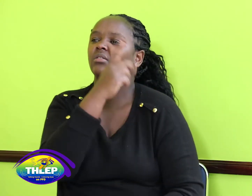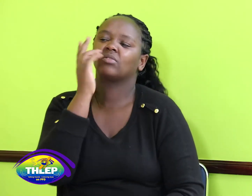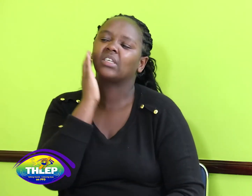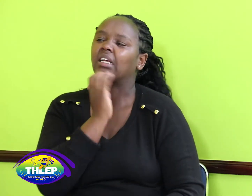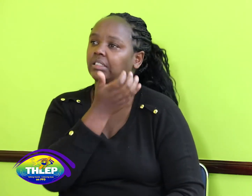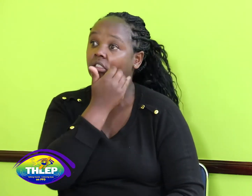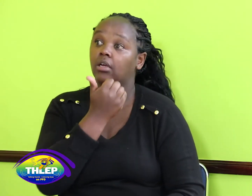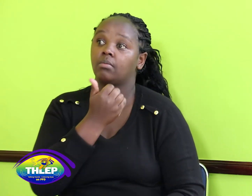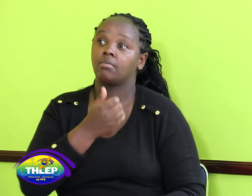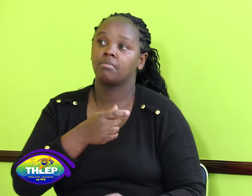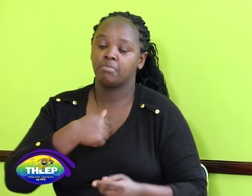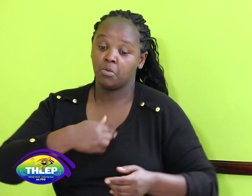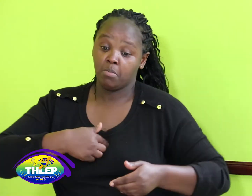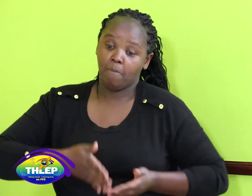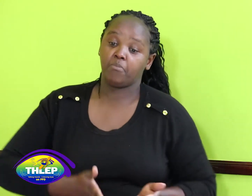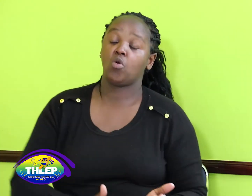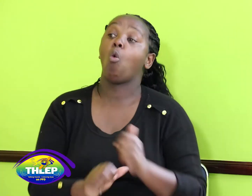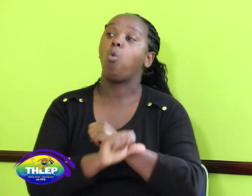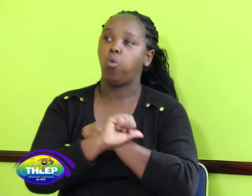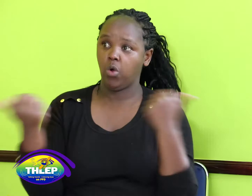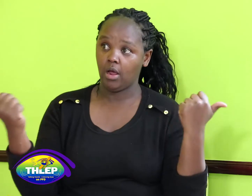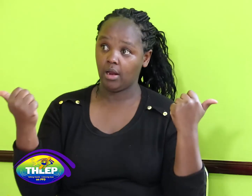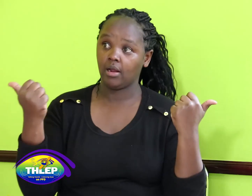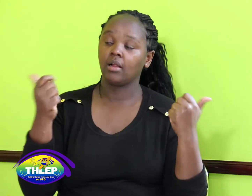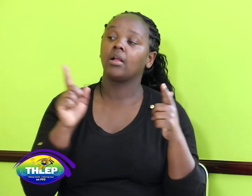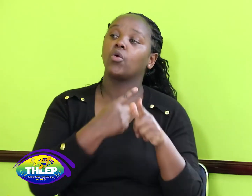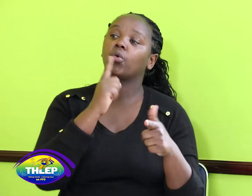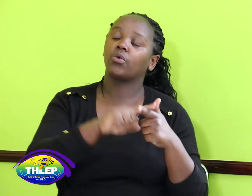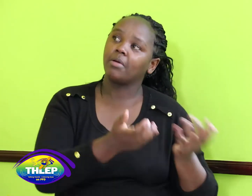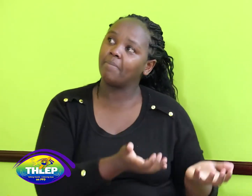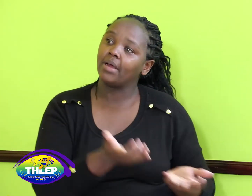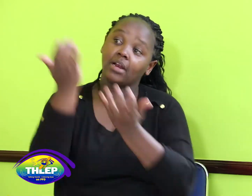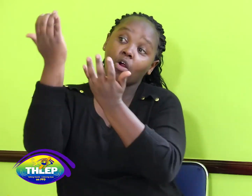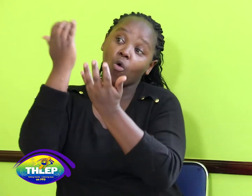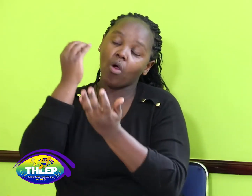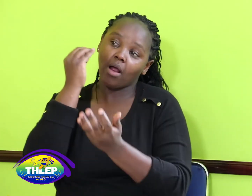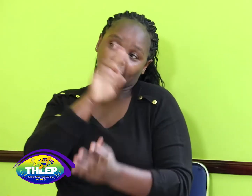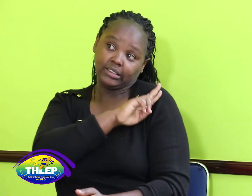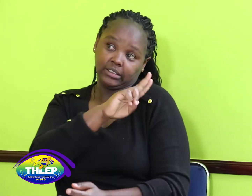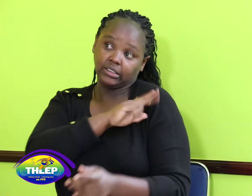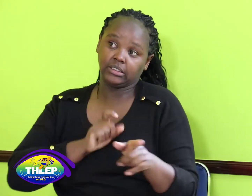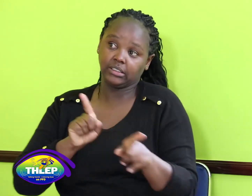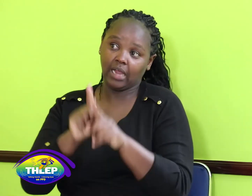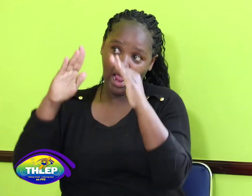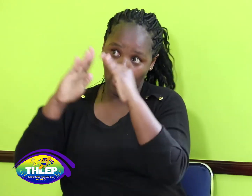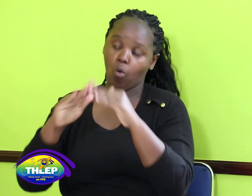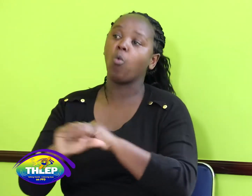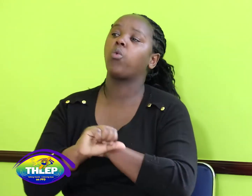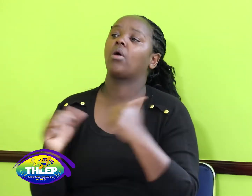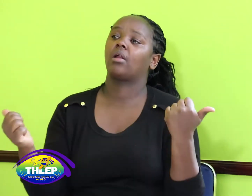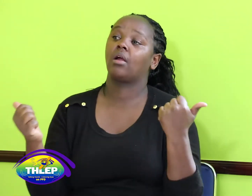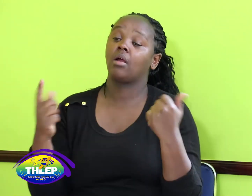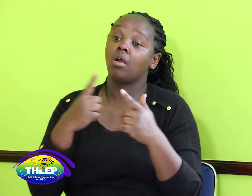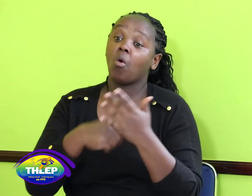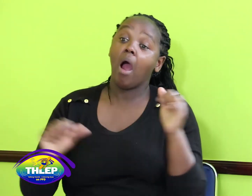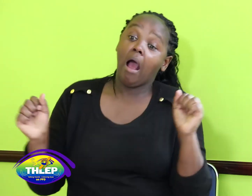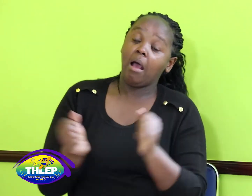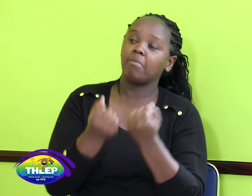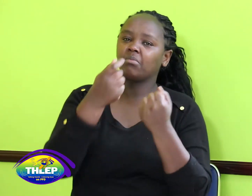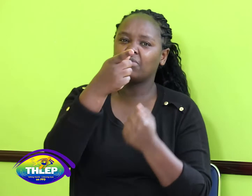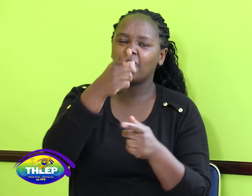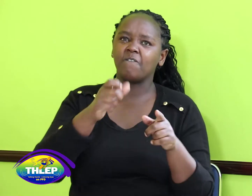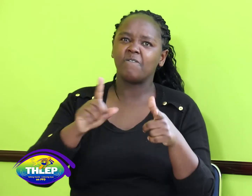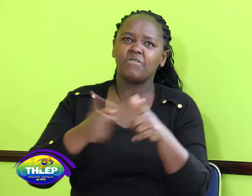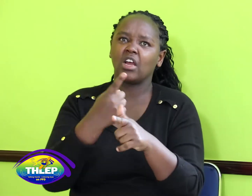question. When I went to Kenyatta, I gave birth well, but when I carried to my